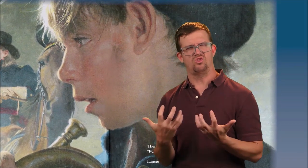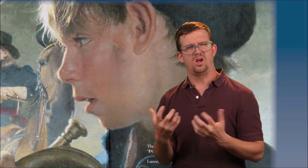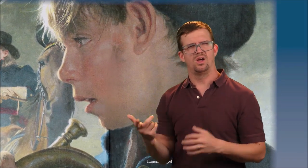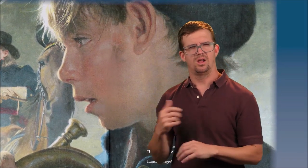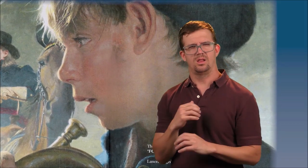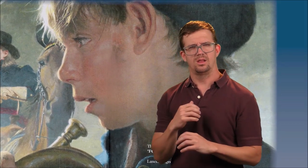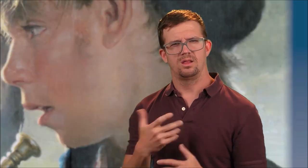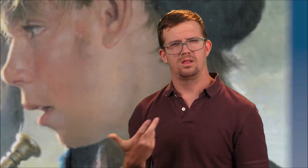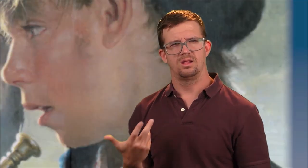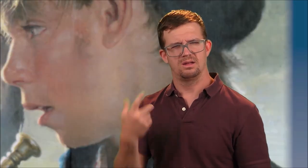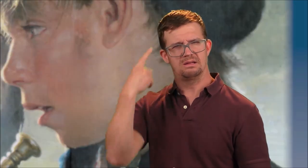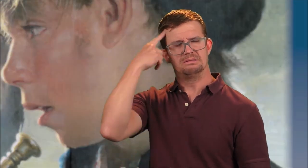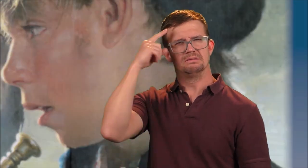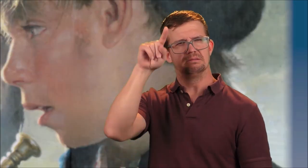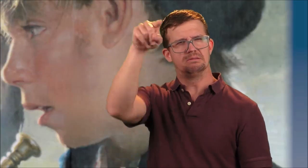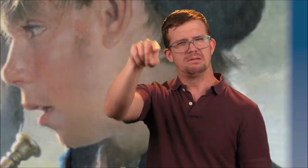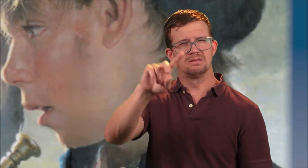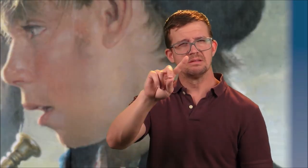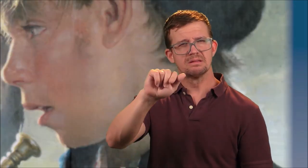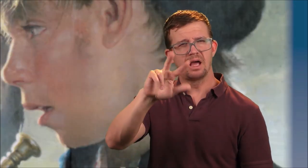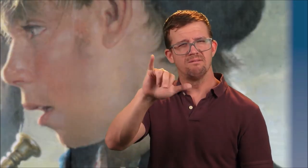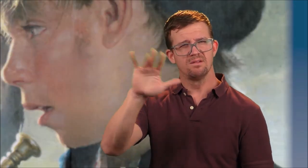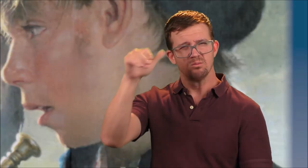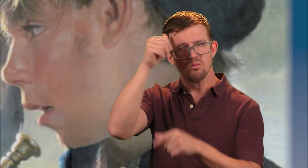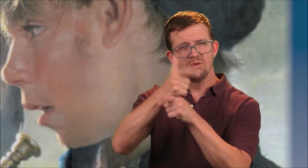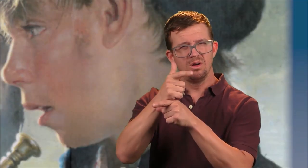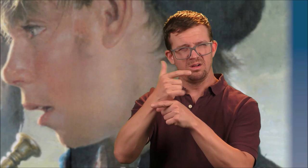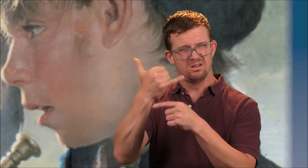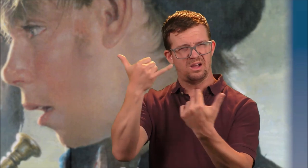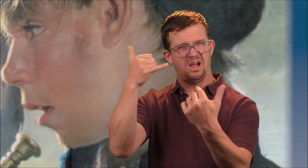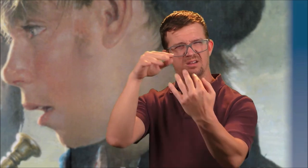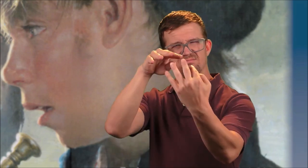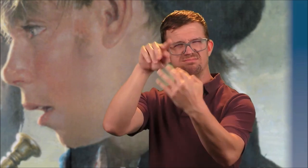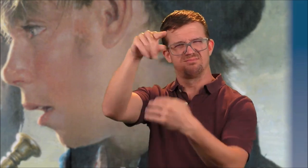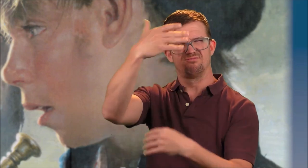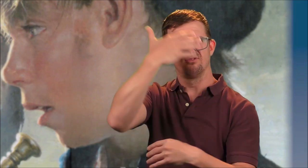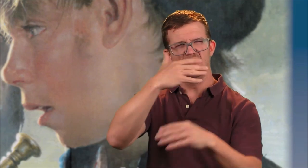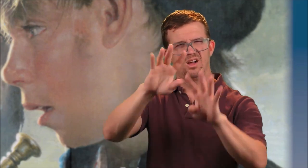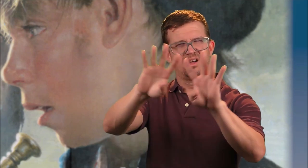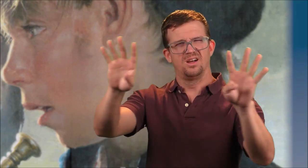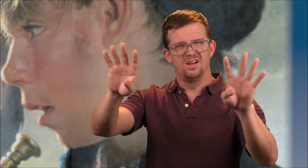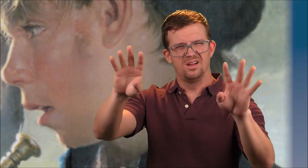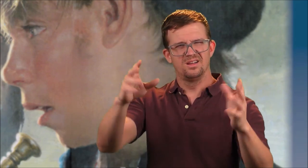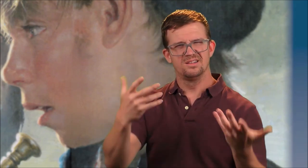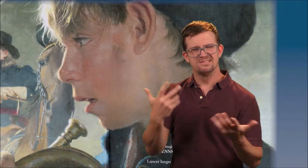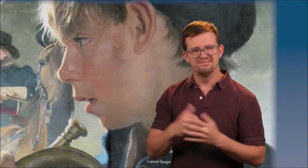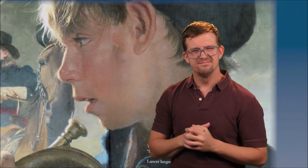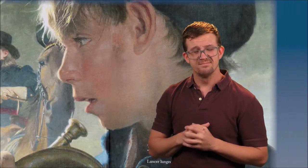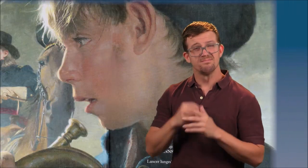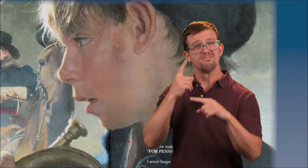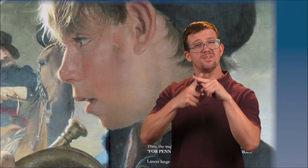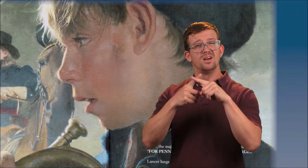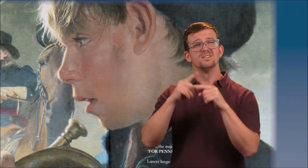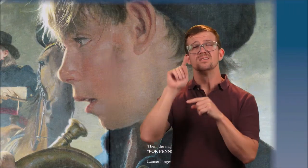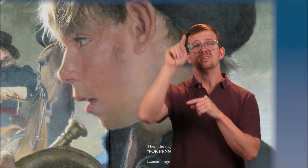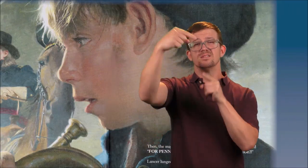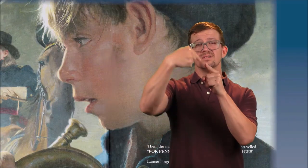retreat, to save Davy fighting in the front lines. But there was Orly, somewhere on the